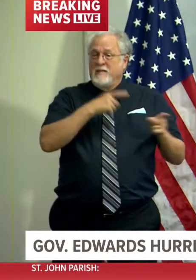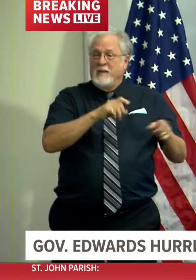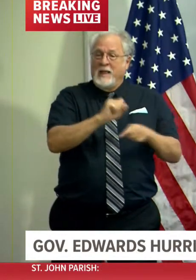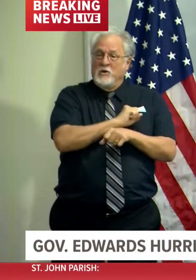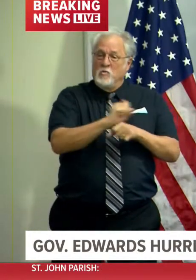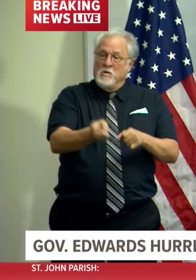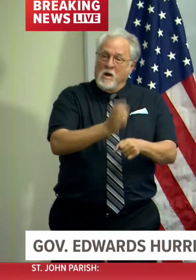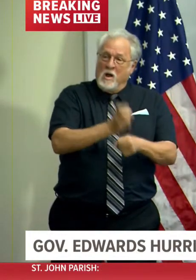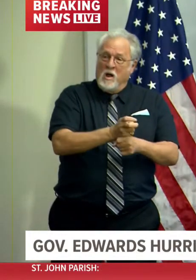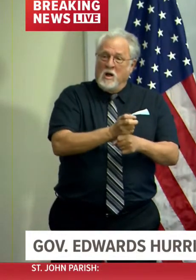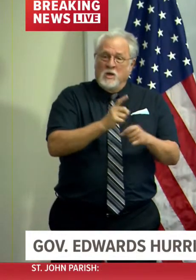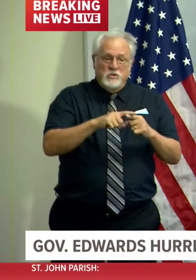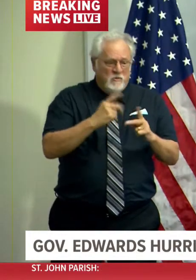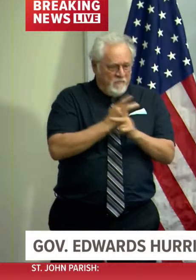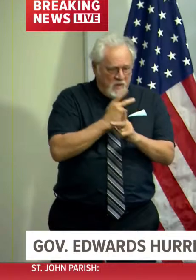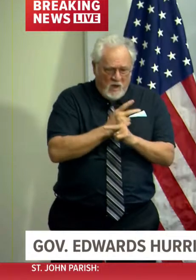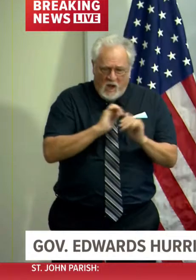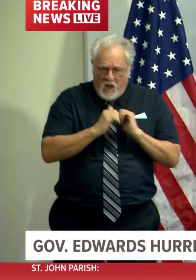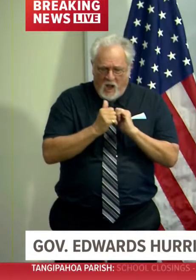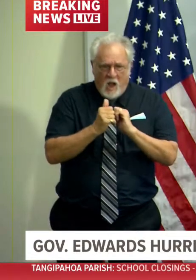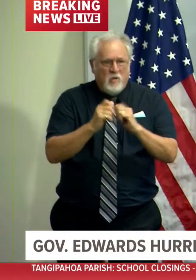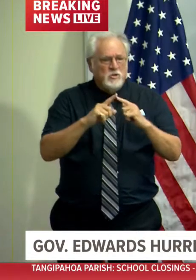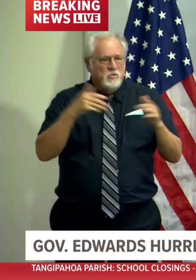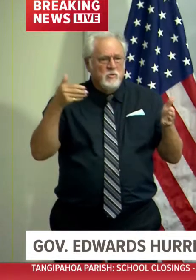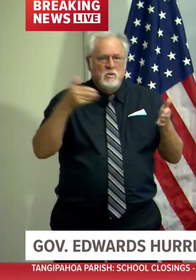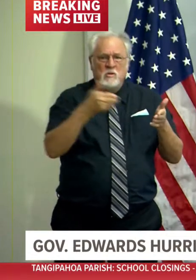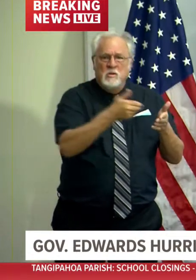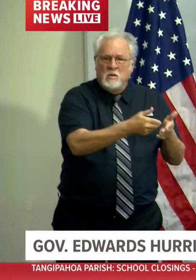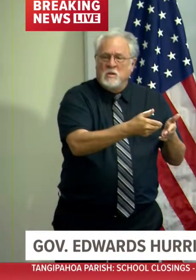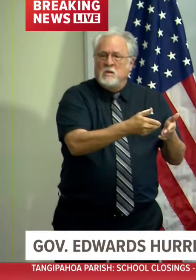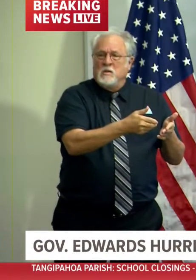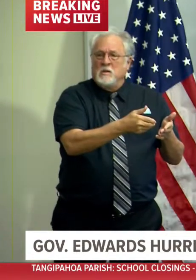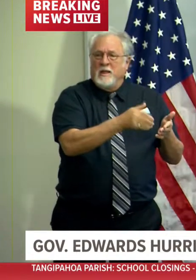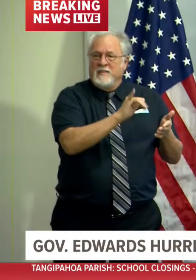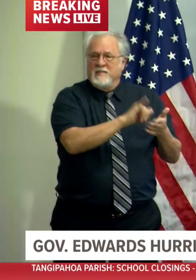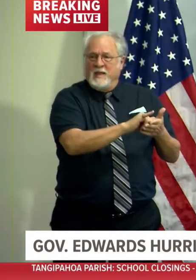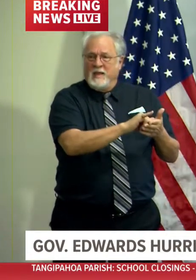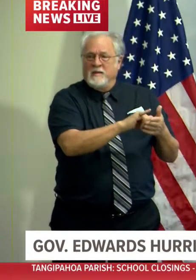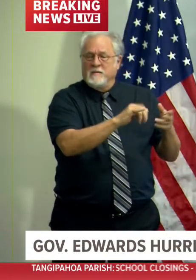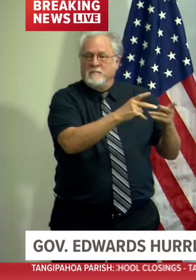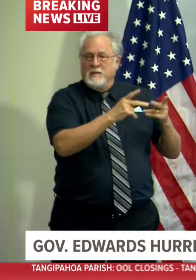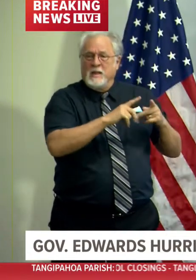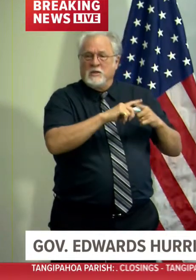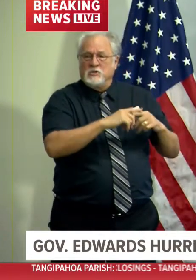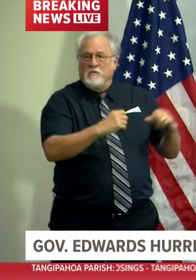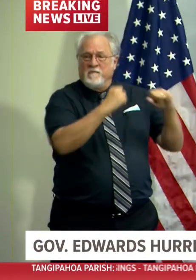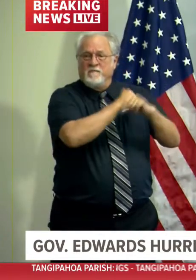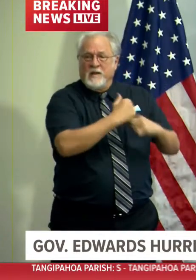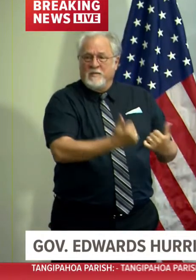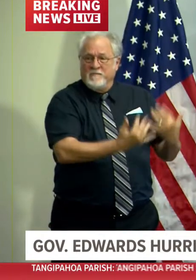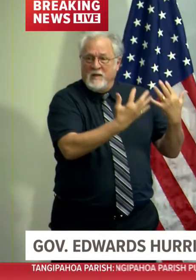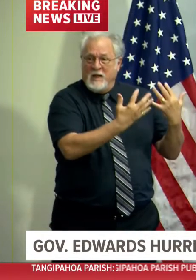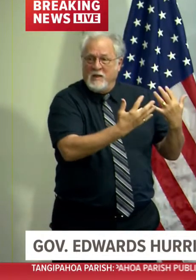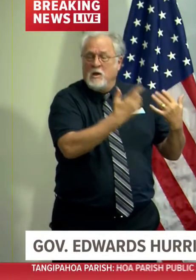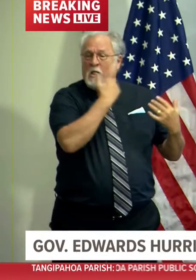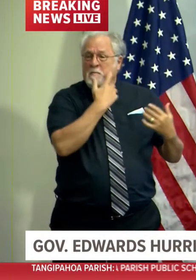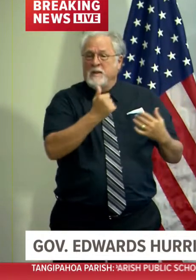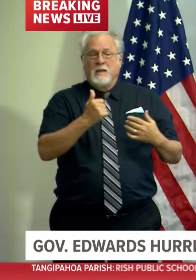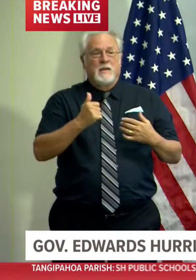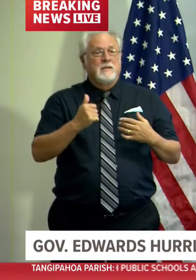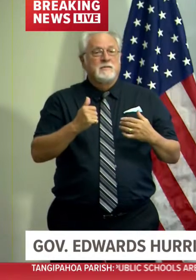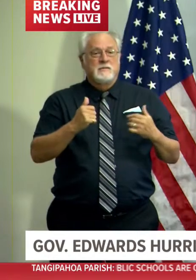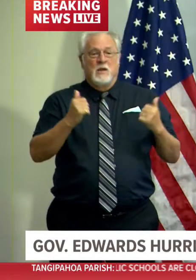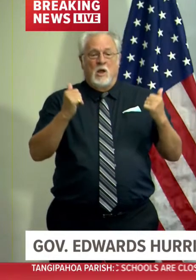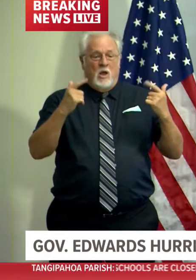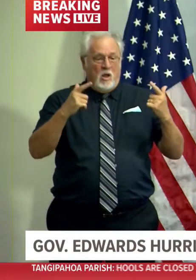work extremely hard trying to figure out how they were going to get close enough to that facility in order to fight the fire because of